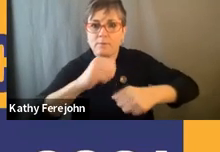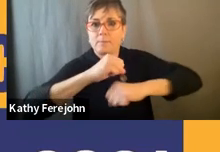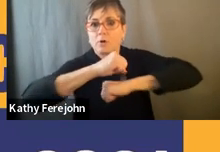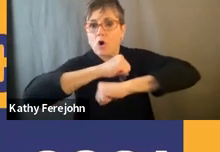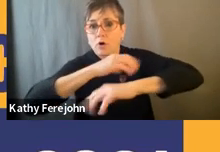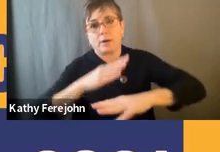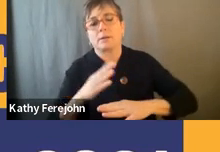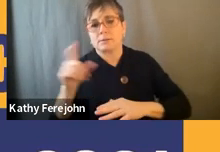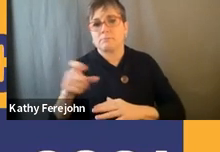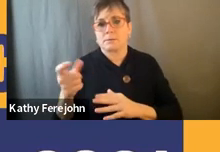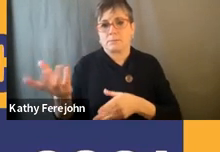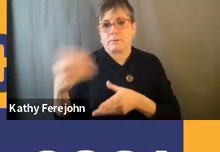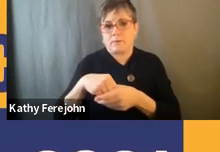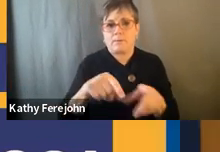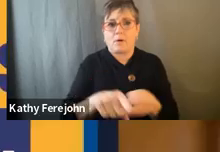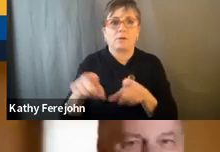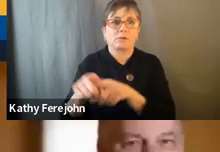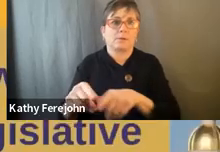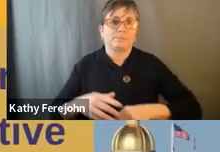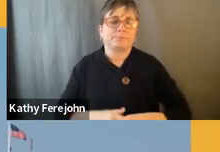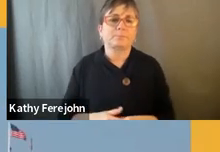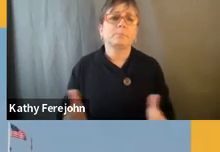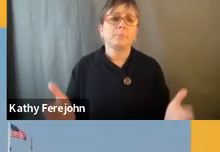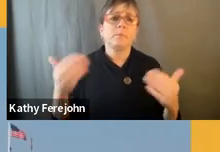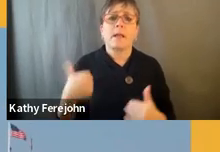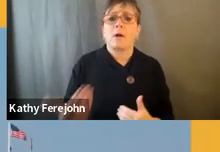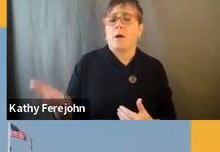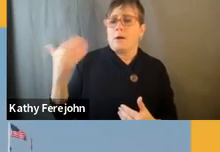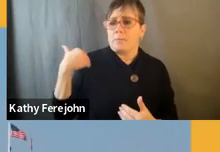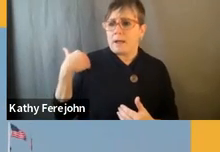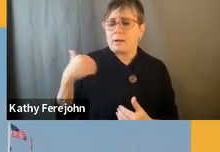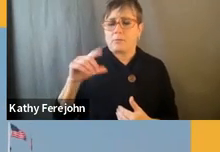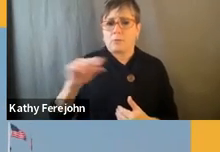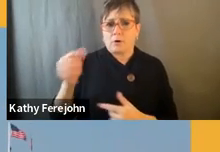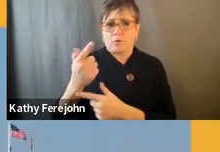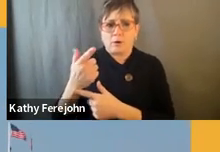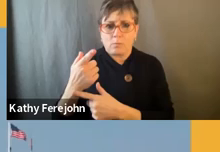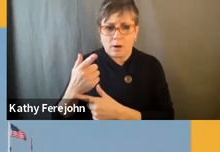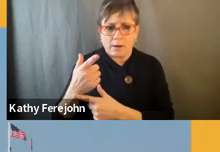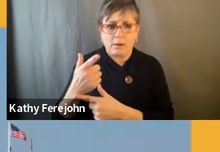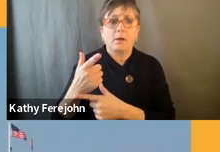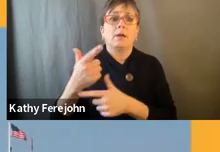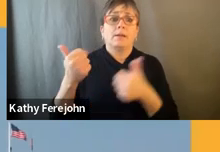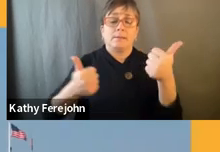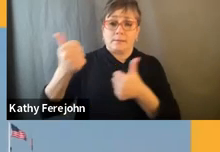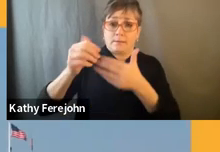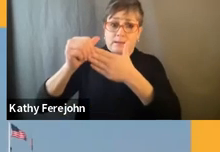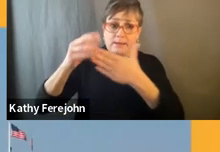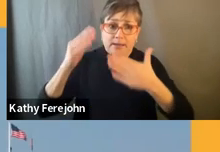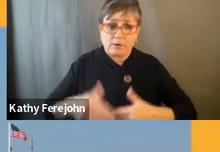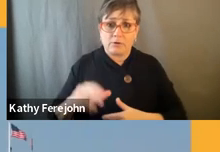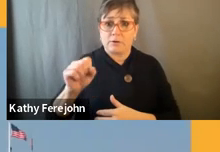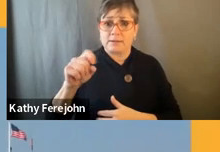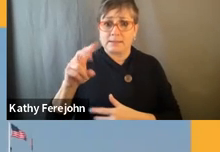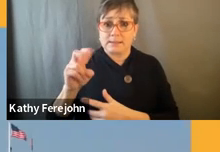of 2021, the Disability Caucus Chair, Senate President Steve Sweeney, the Legislative Caucus members, and advocates from the